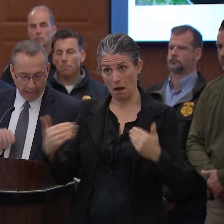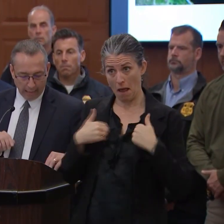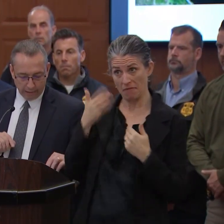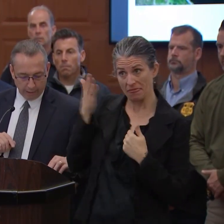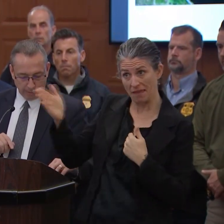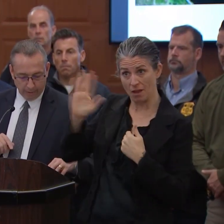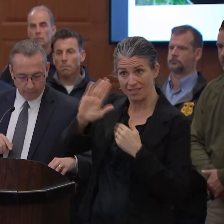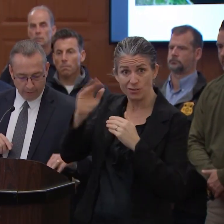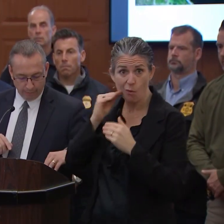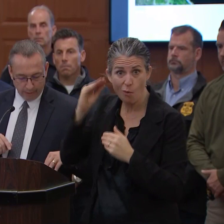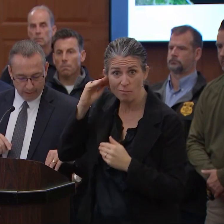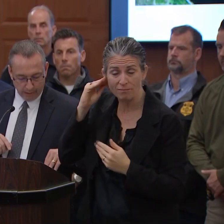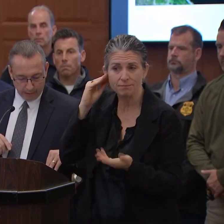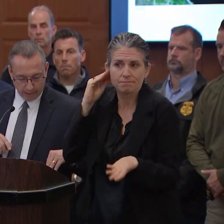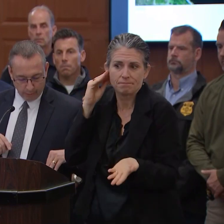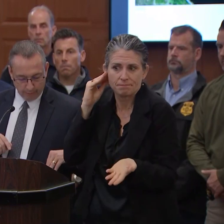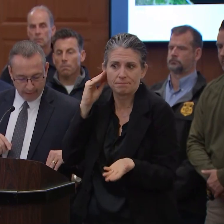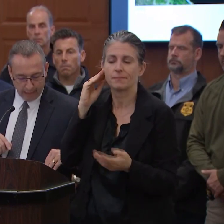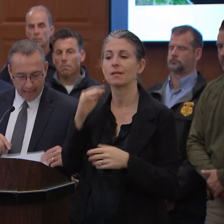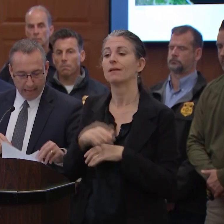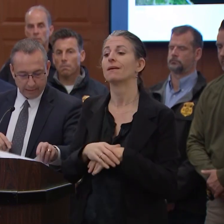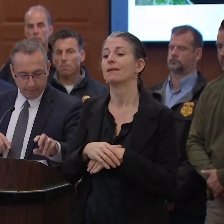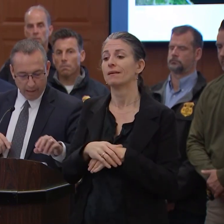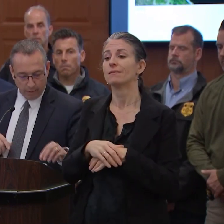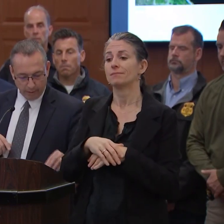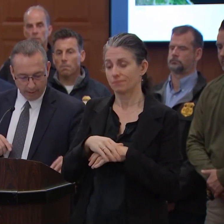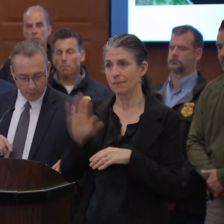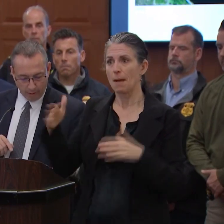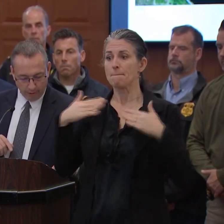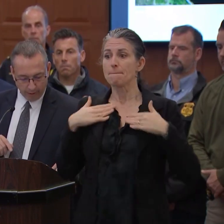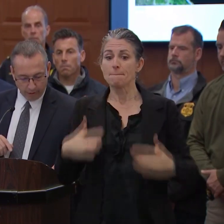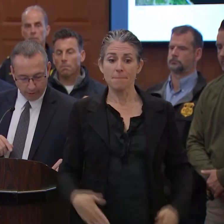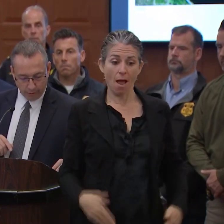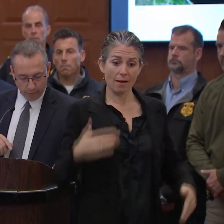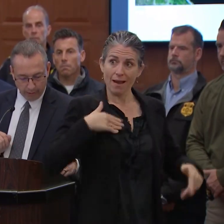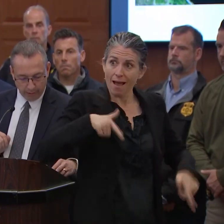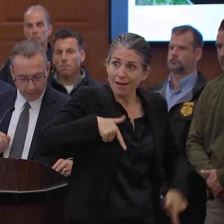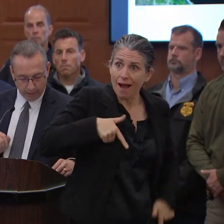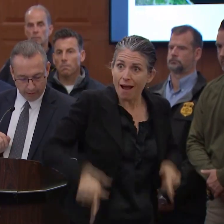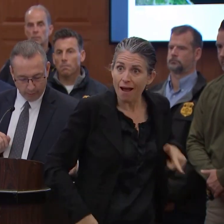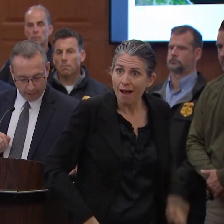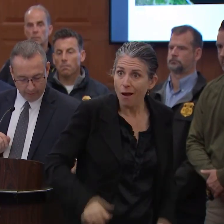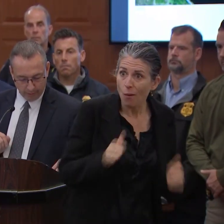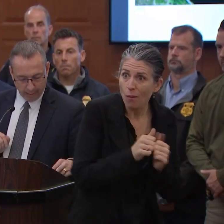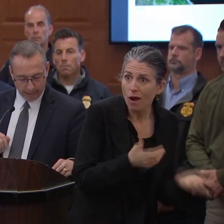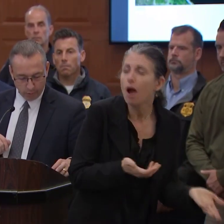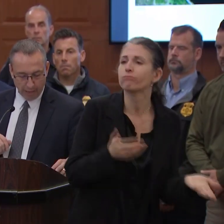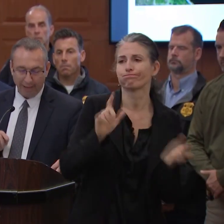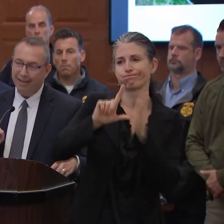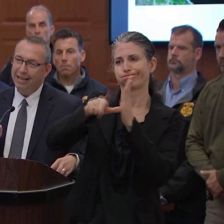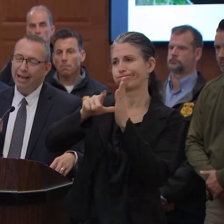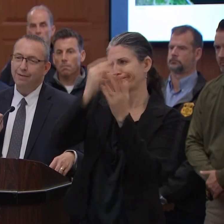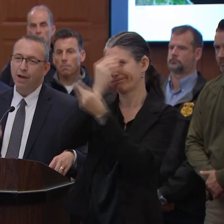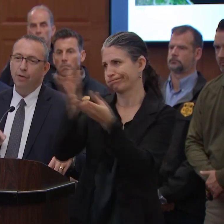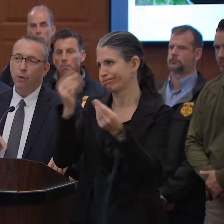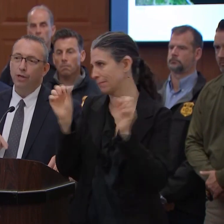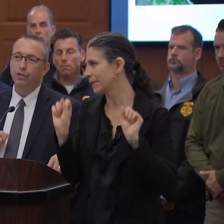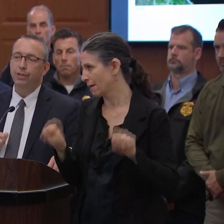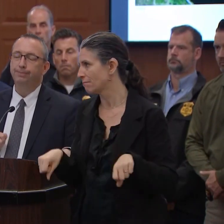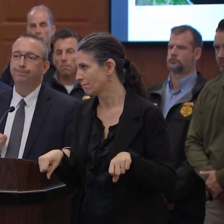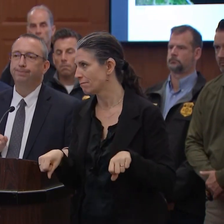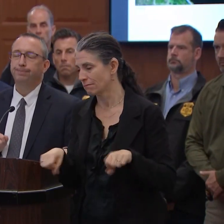So that is something that we've been asked about, and I wanted to make sure that we covered that as well.